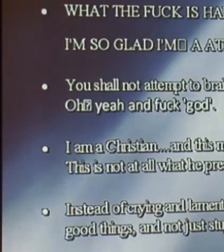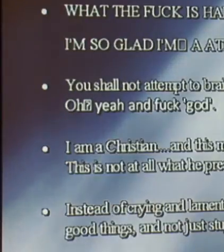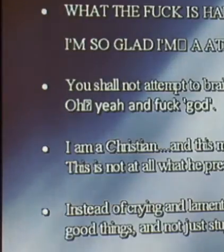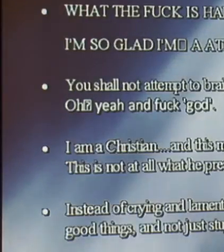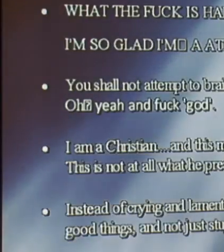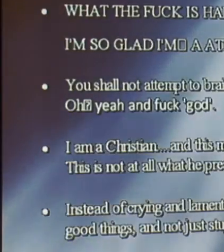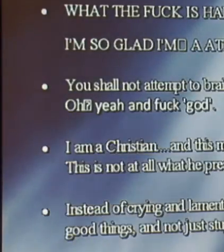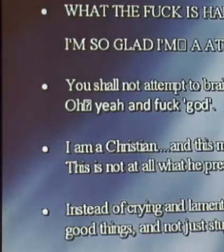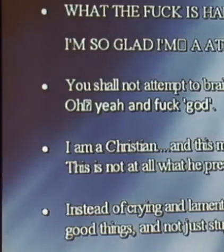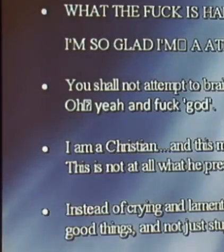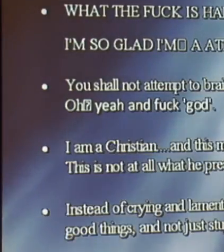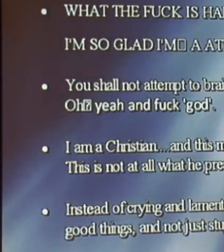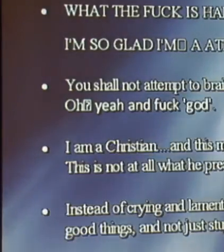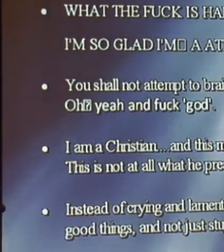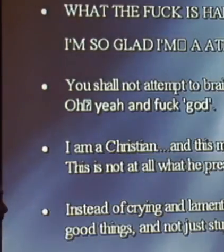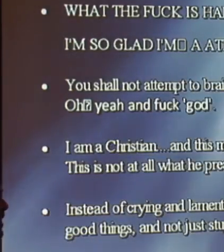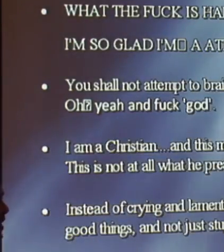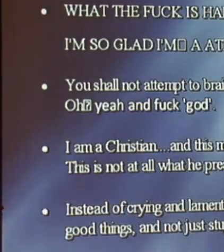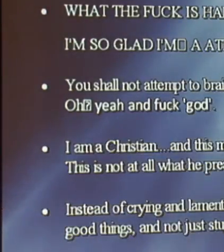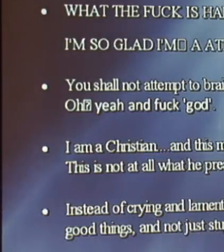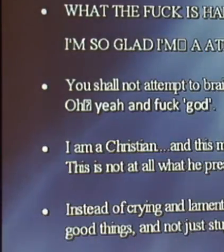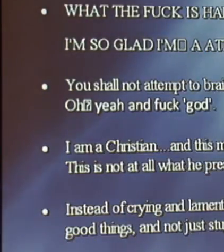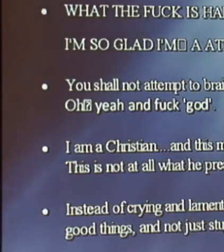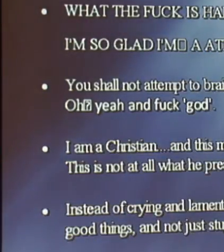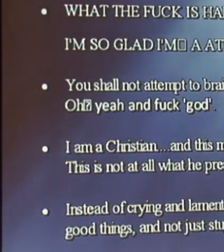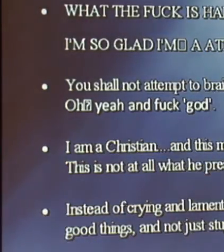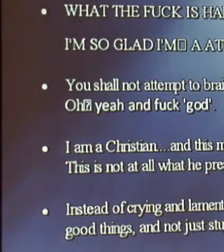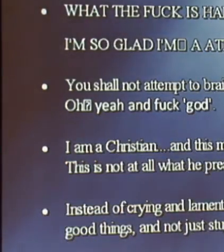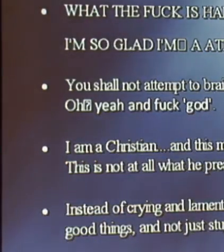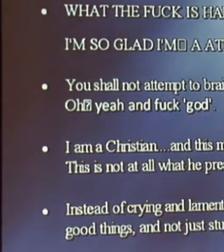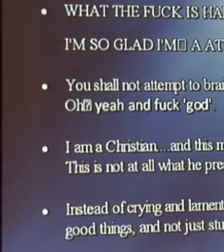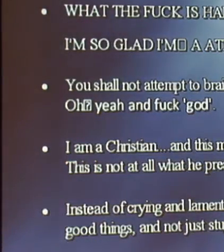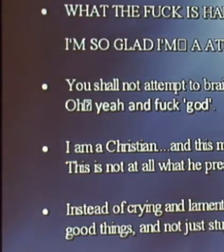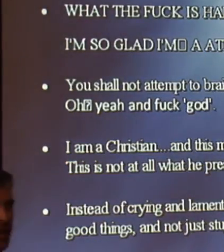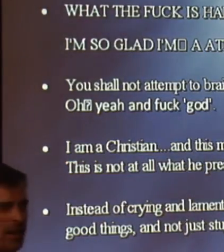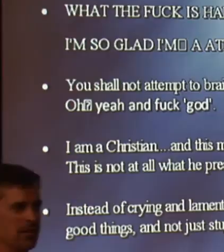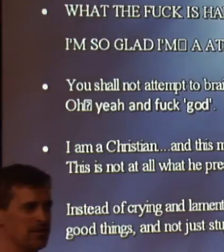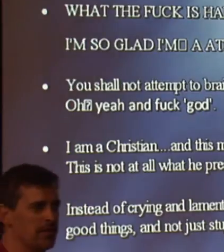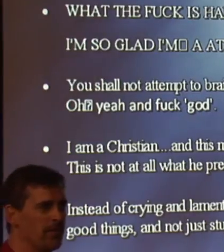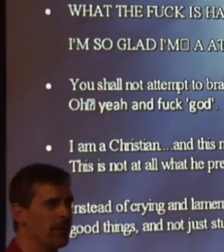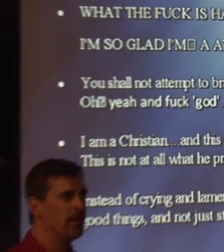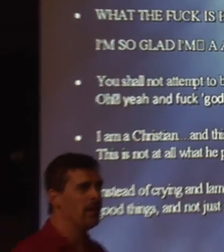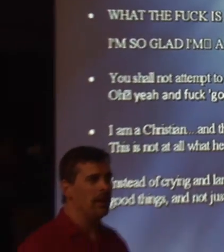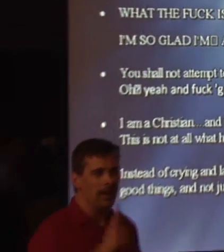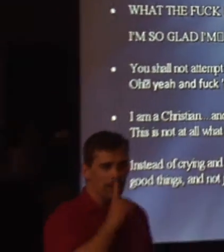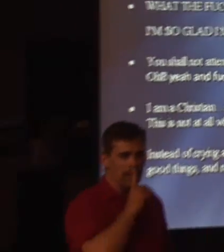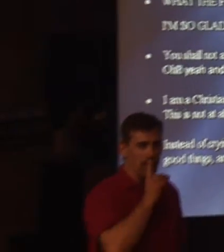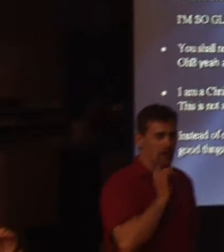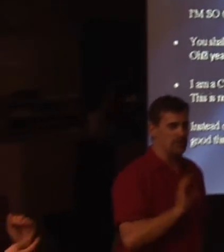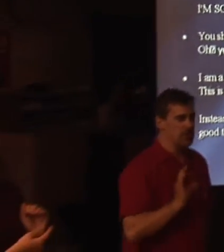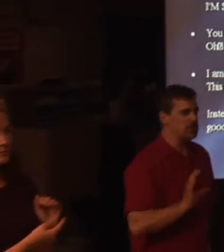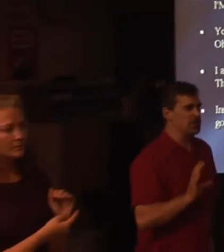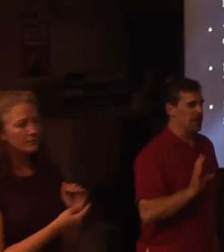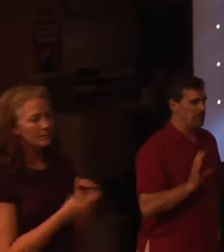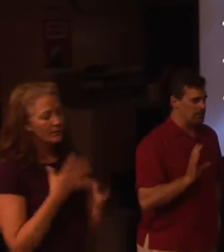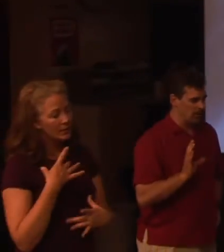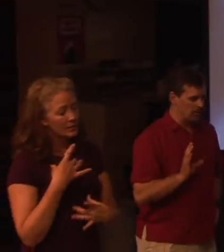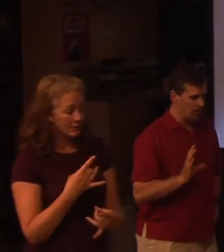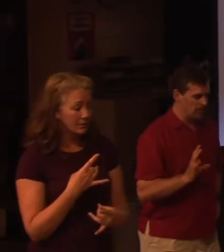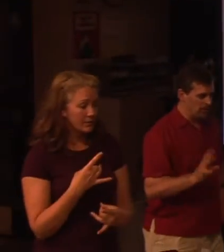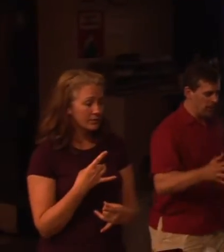doing good things, not just stupid good things, like telling mom you love her. I mean, really good things. You know, it's